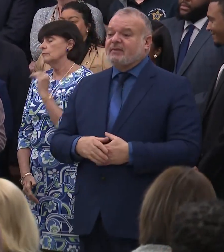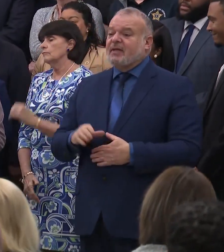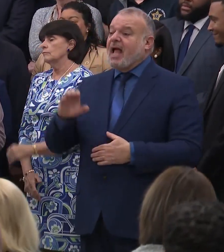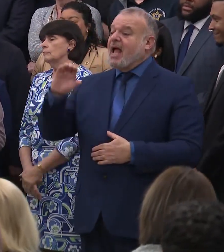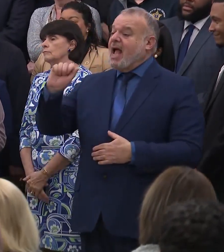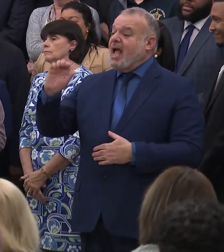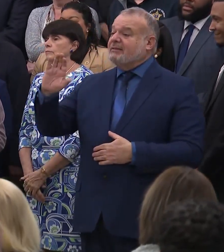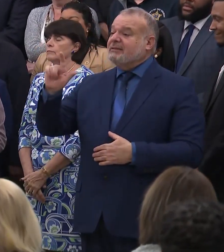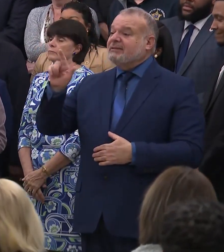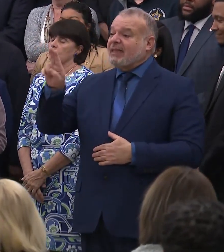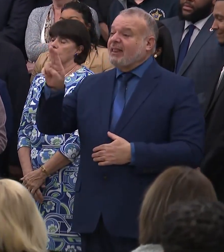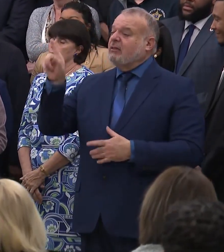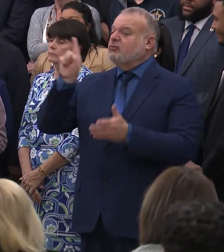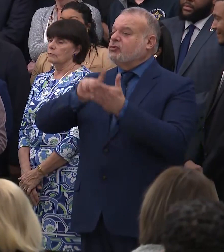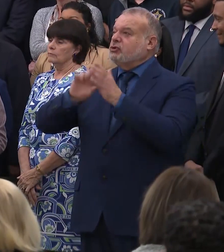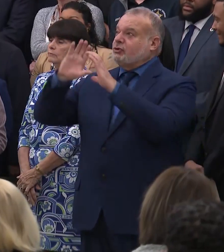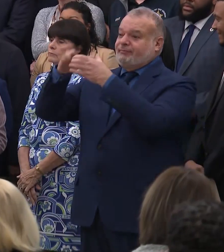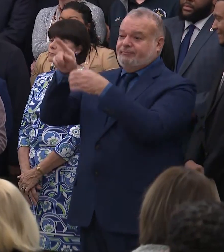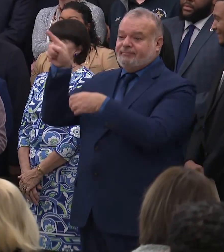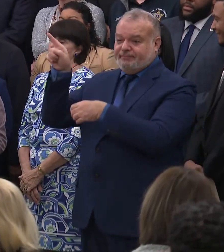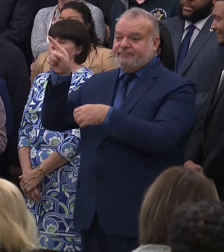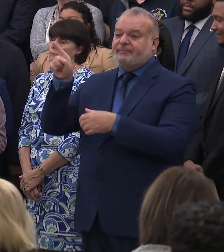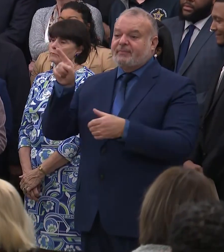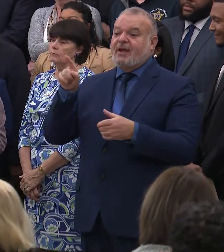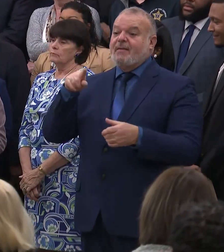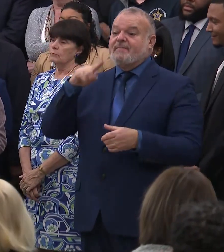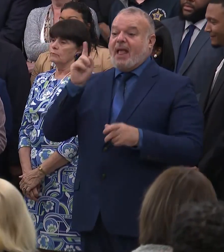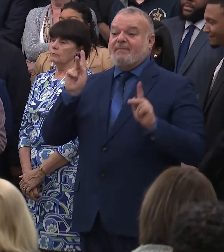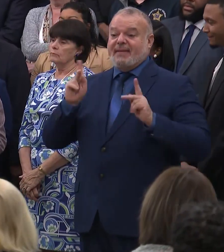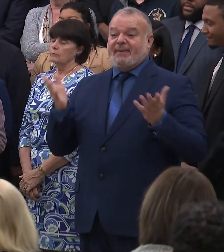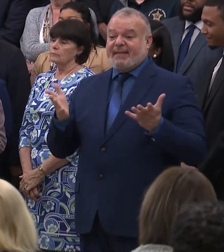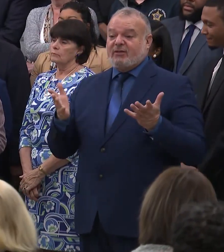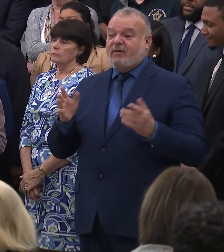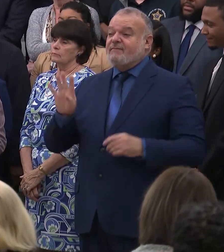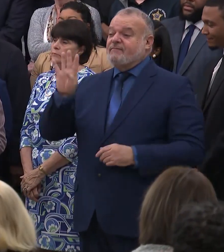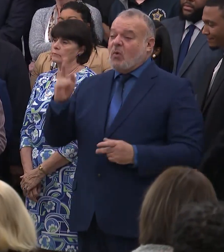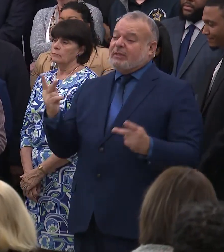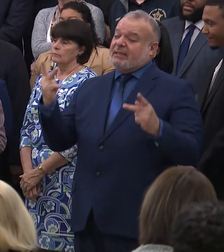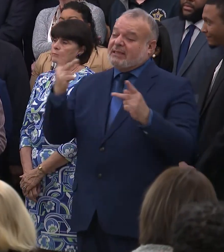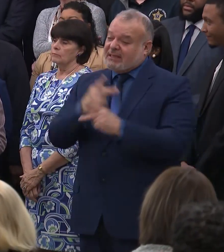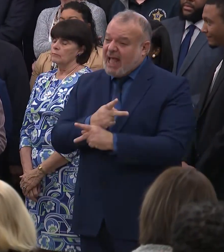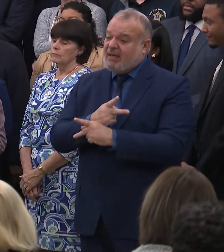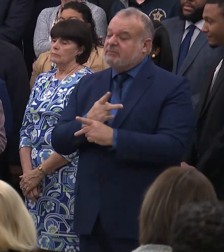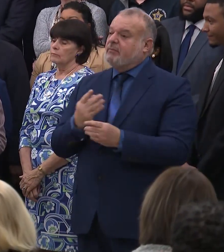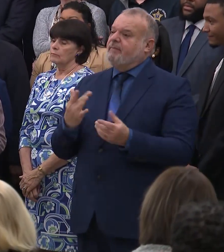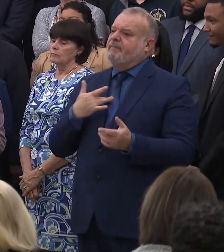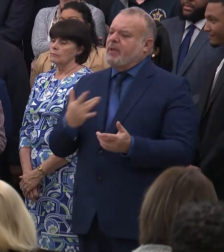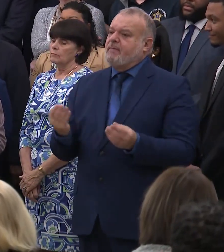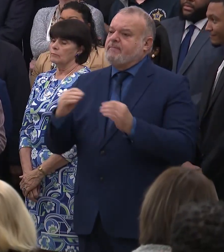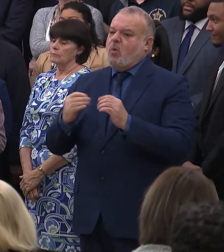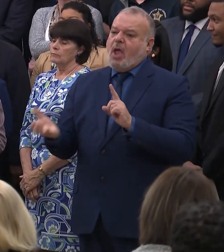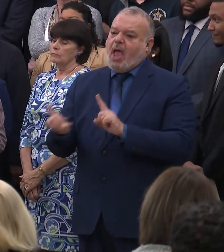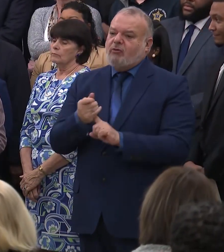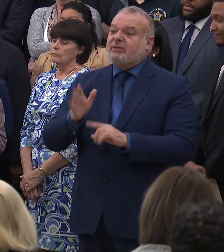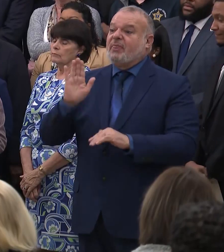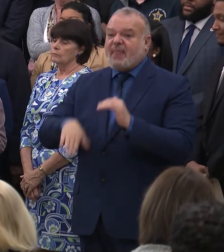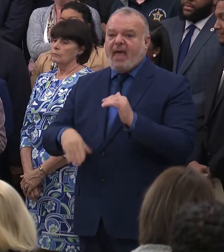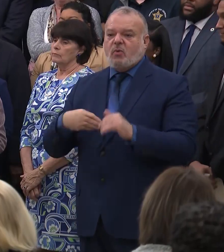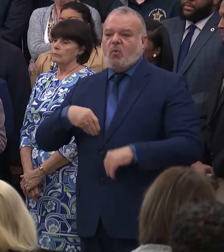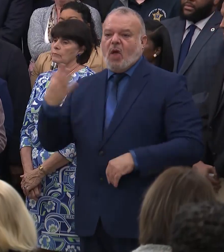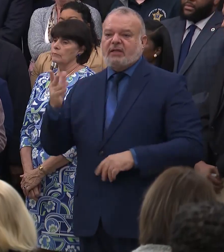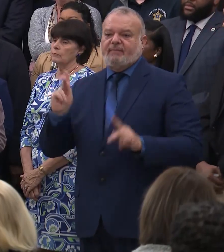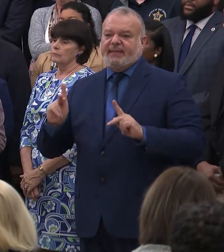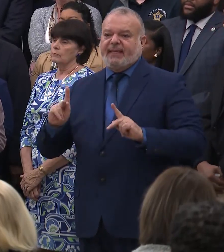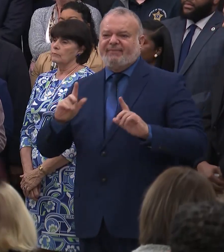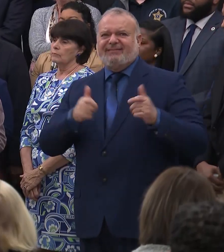Massachusetts, Black people are 4 times more likely to be arrested for marijuana possession than white residents and white people. And that is